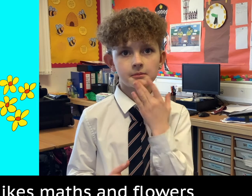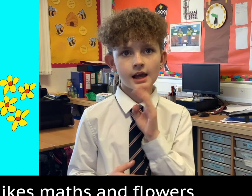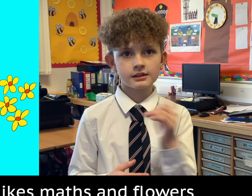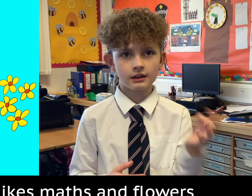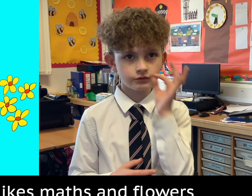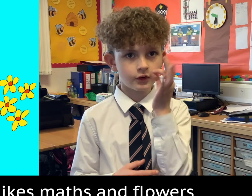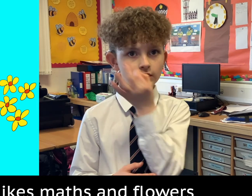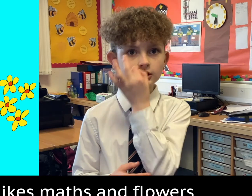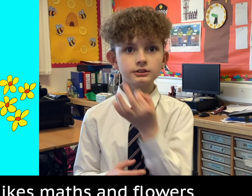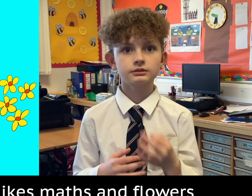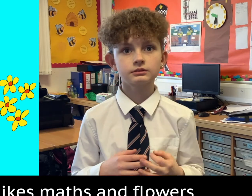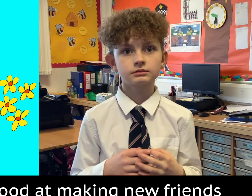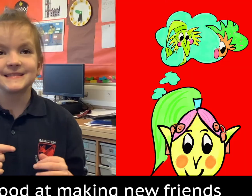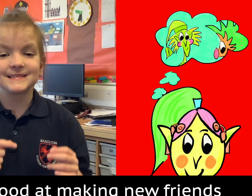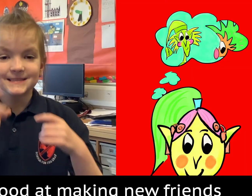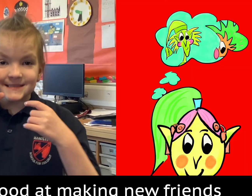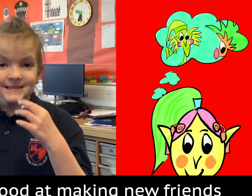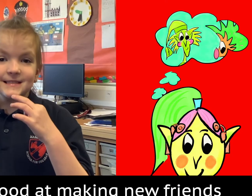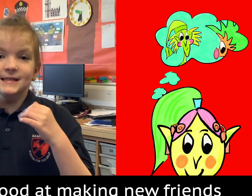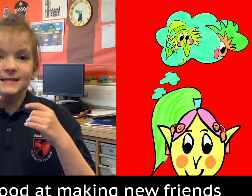Like Marsh and Fall.